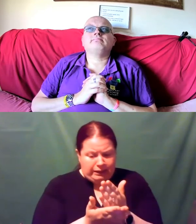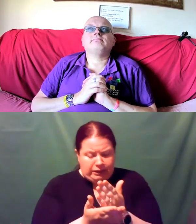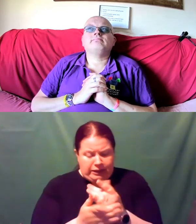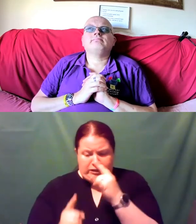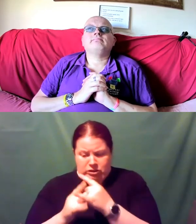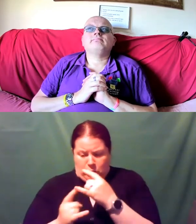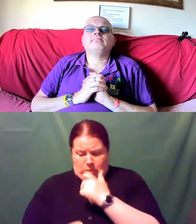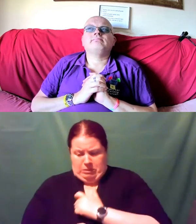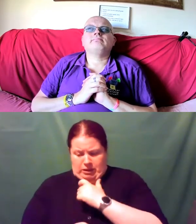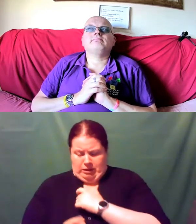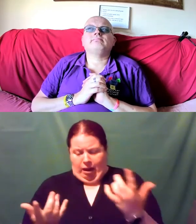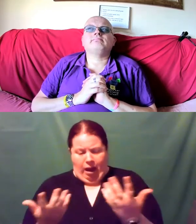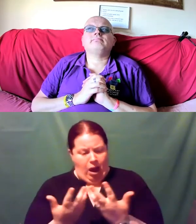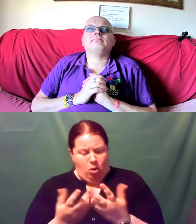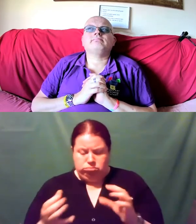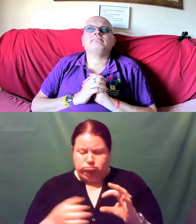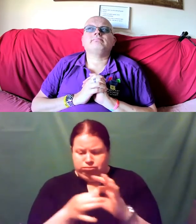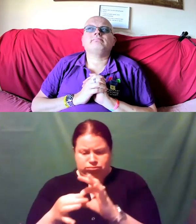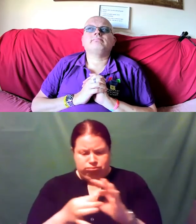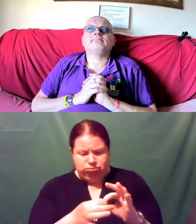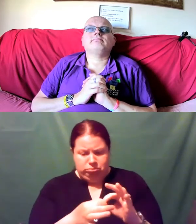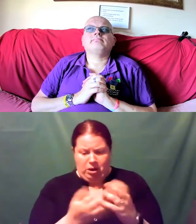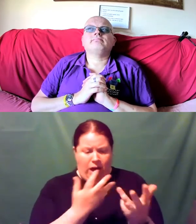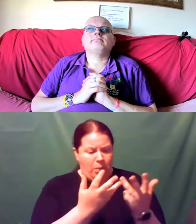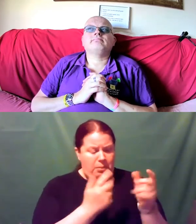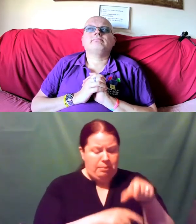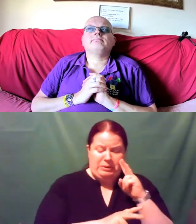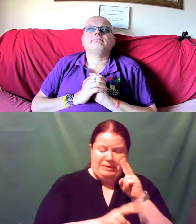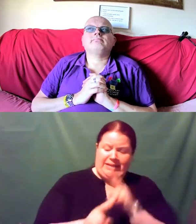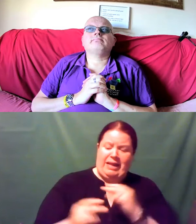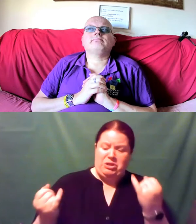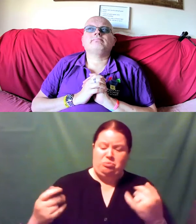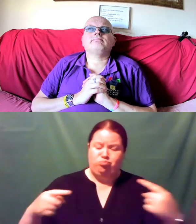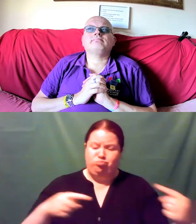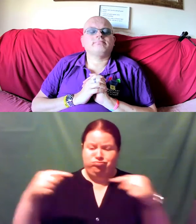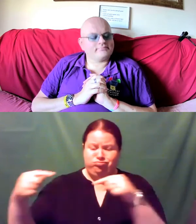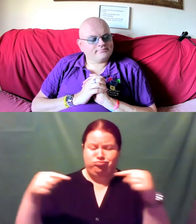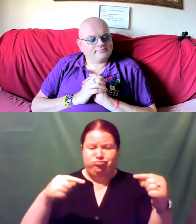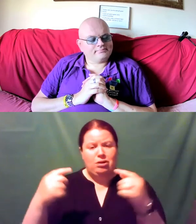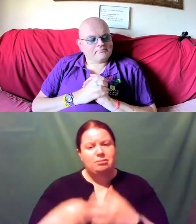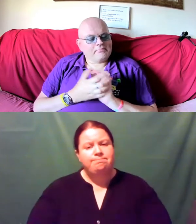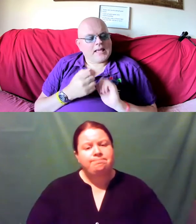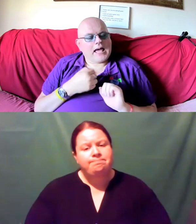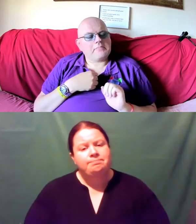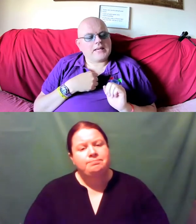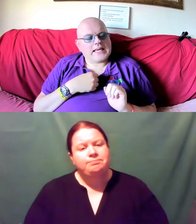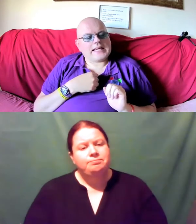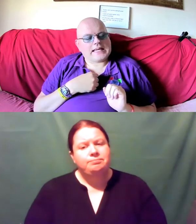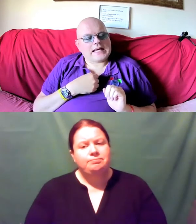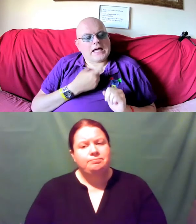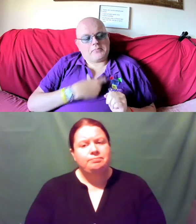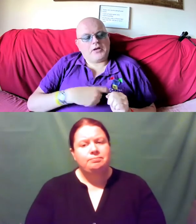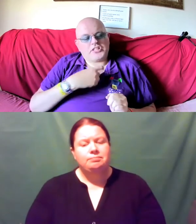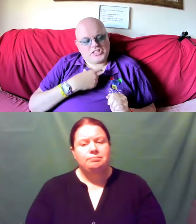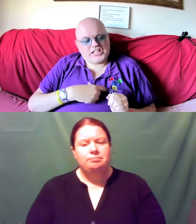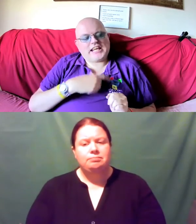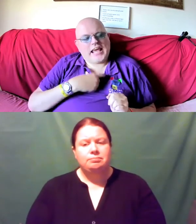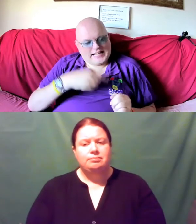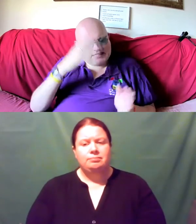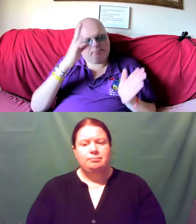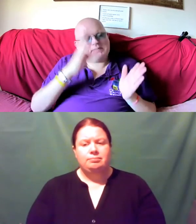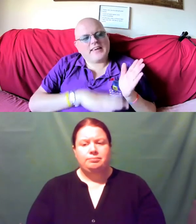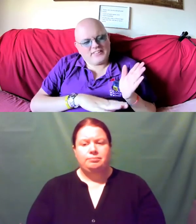as necessarily being in conflict with each other? Well, I did experience that conflict myself for many years, and that's what